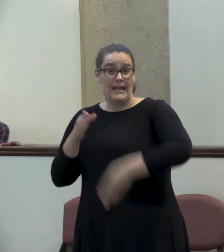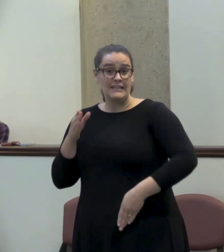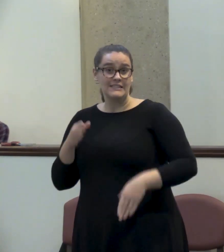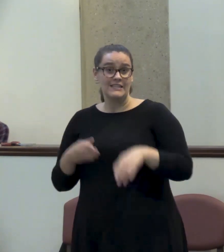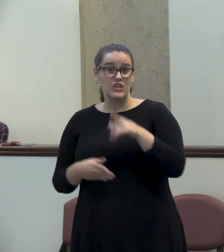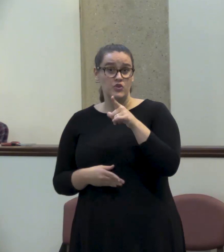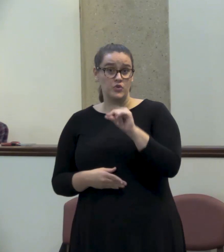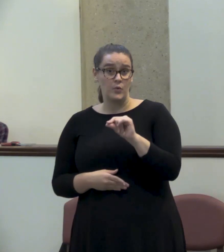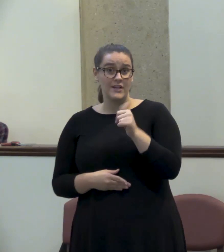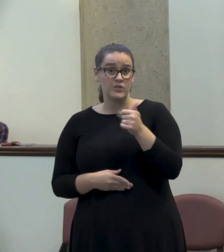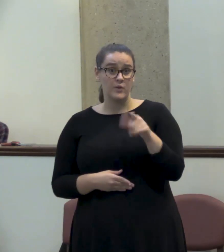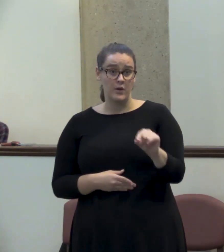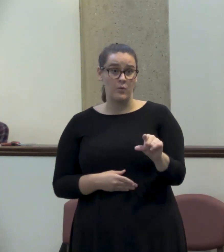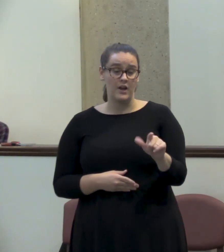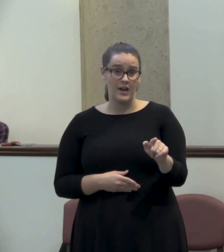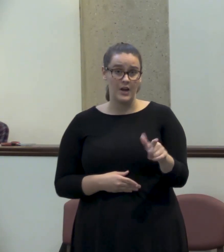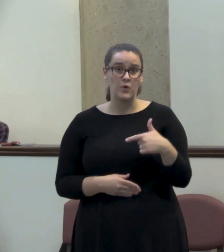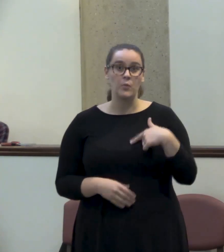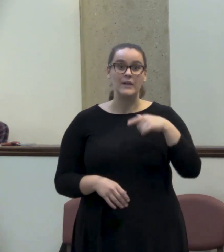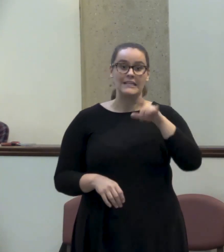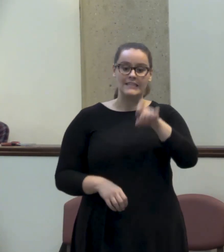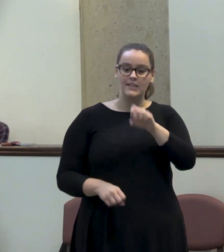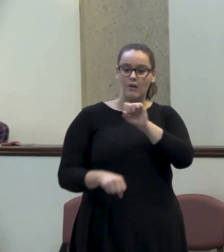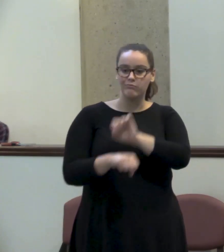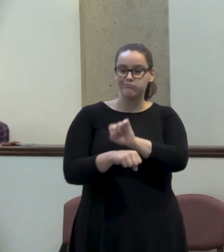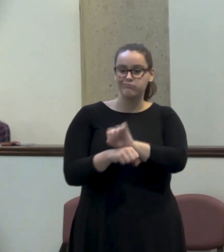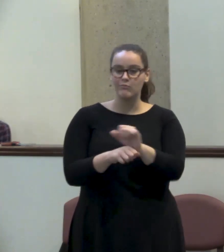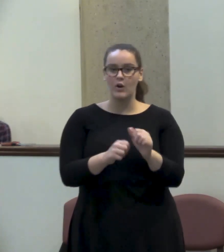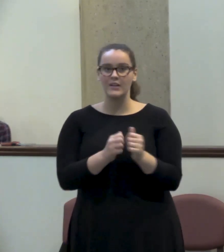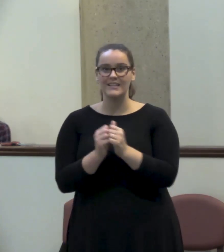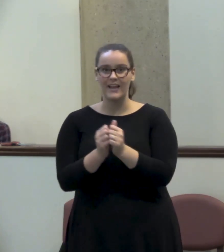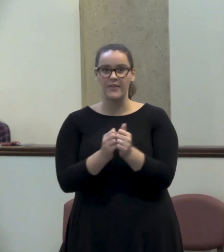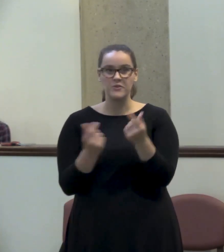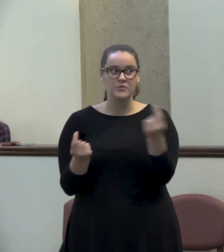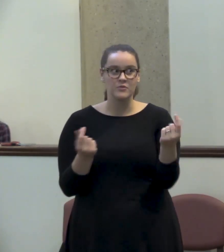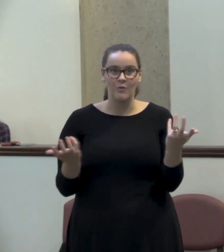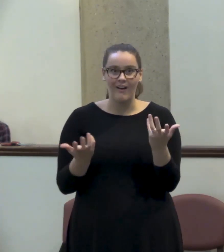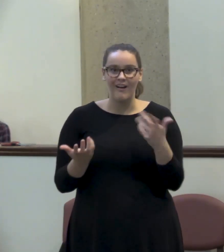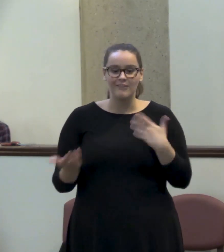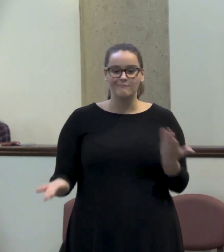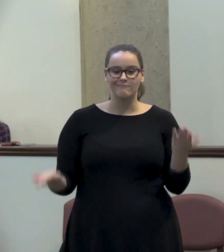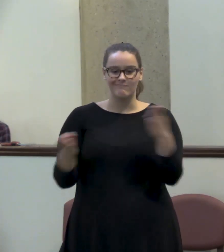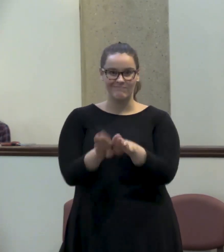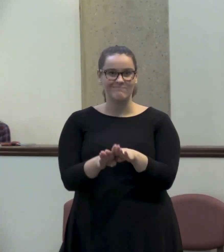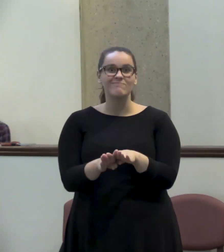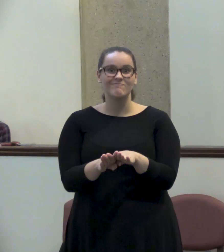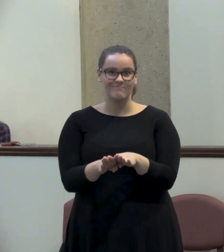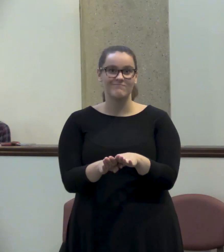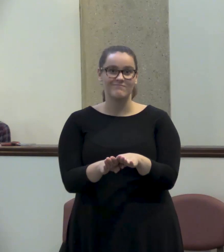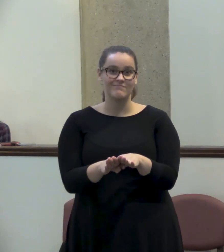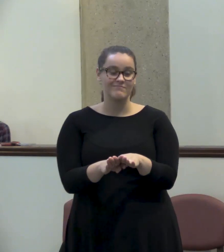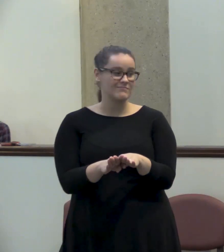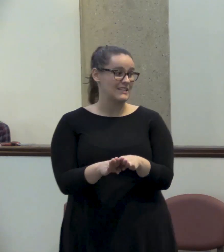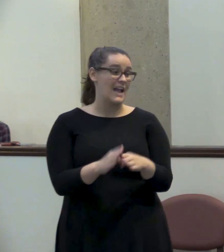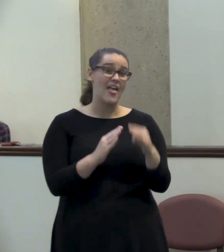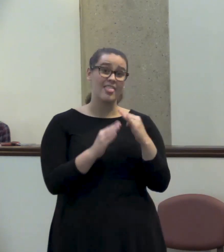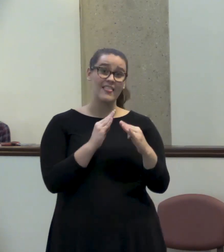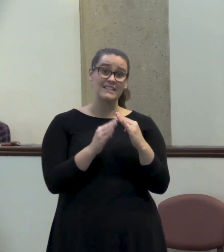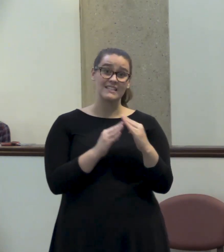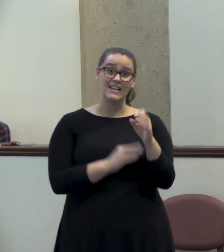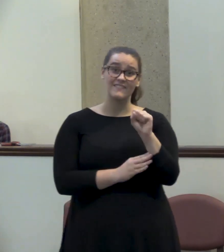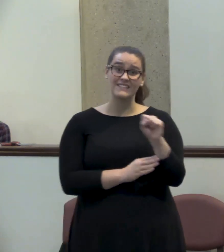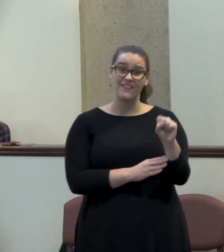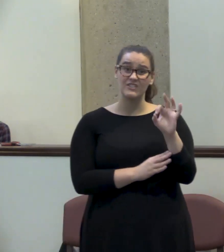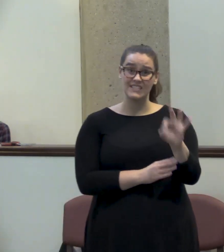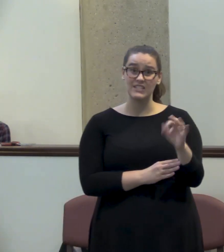need to work with our incoming council and with the county executive to close it. And we know that it's possible to do that in San Francisco. The city of San Francisco has a